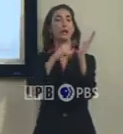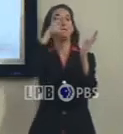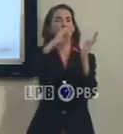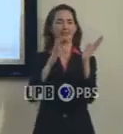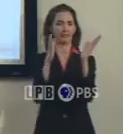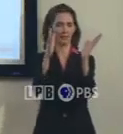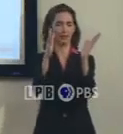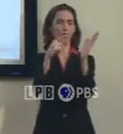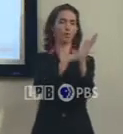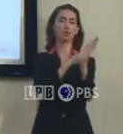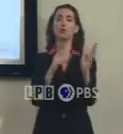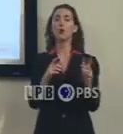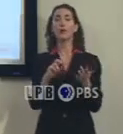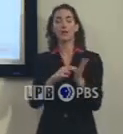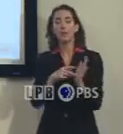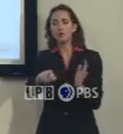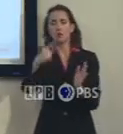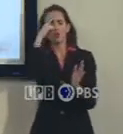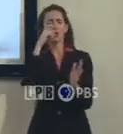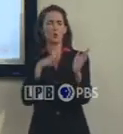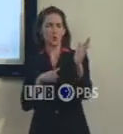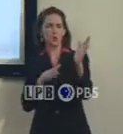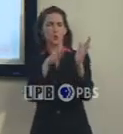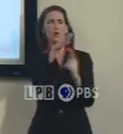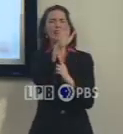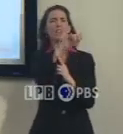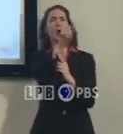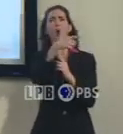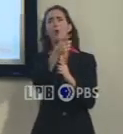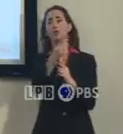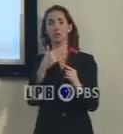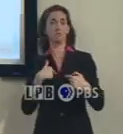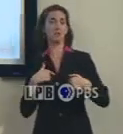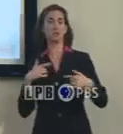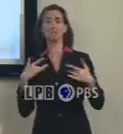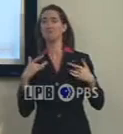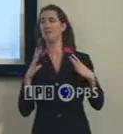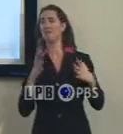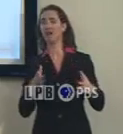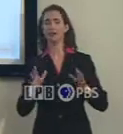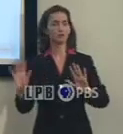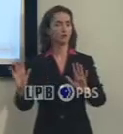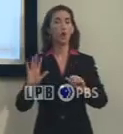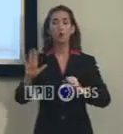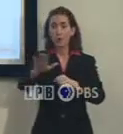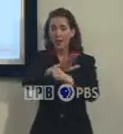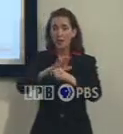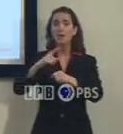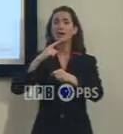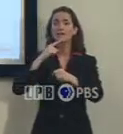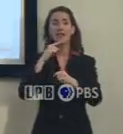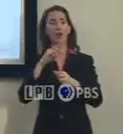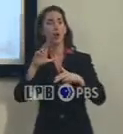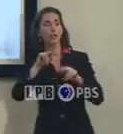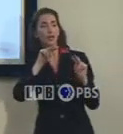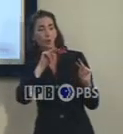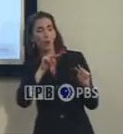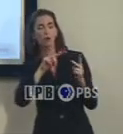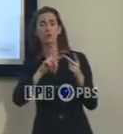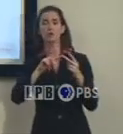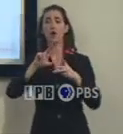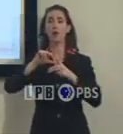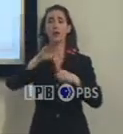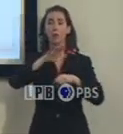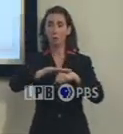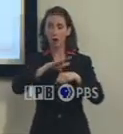center line. Understand if you are under watches, if you are under warnings, you are at risk, and you need to prepare properly